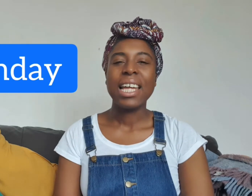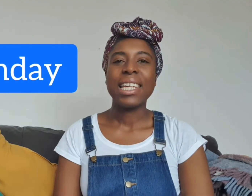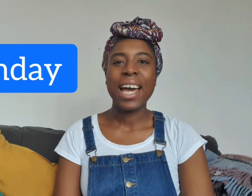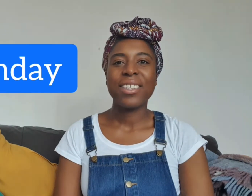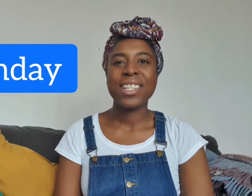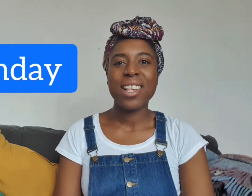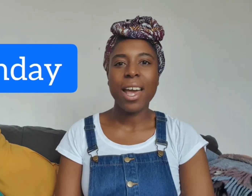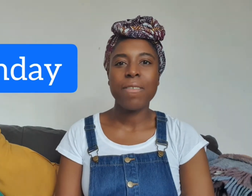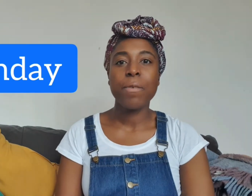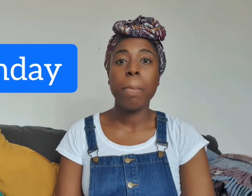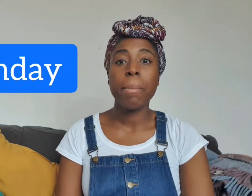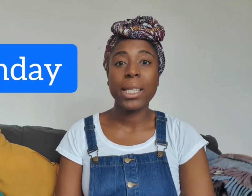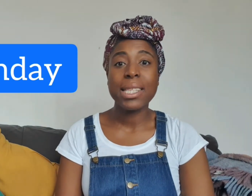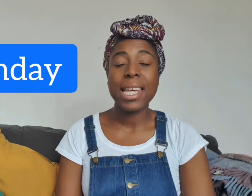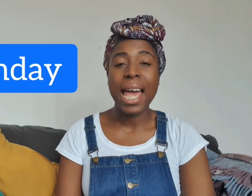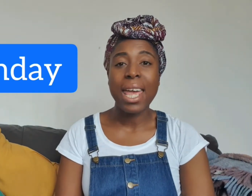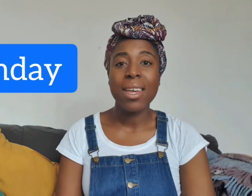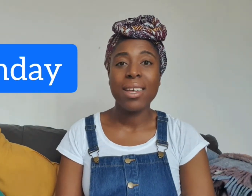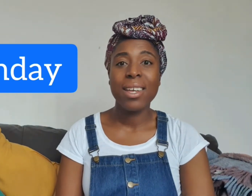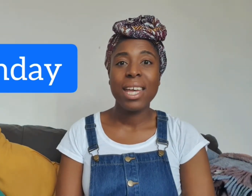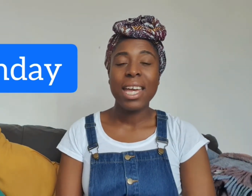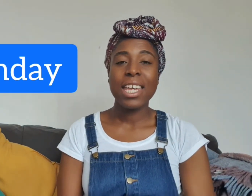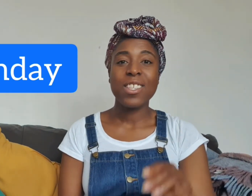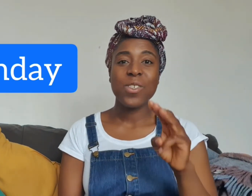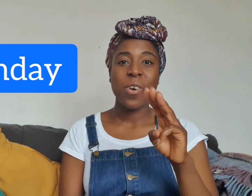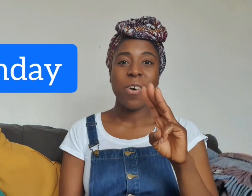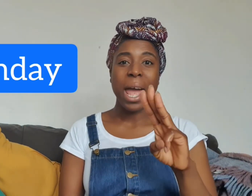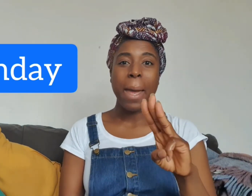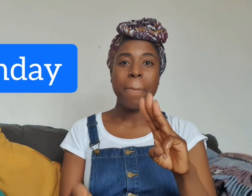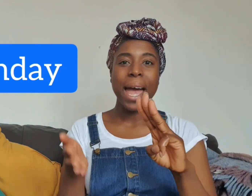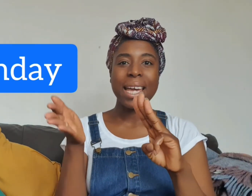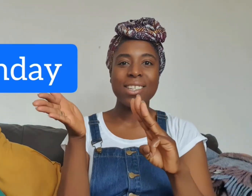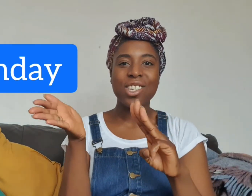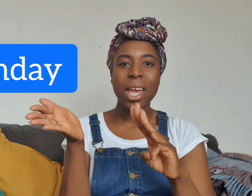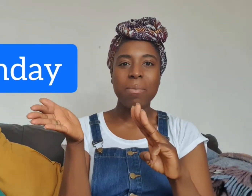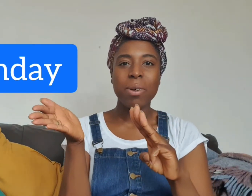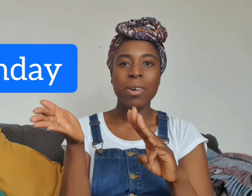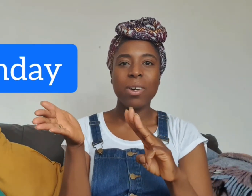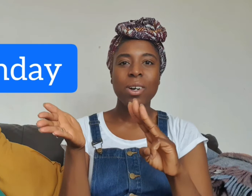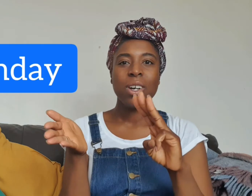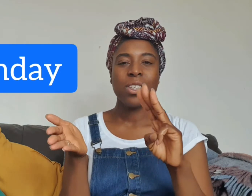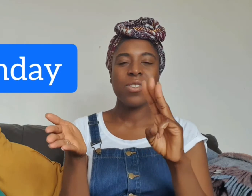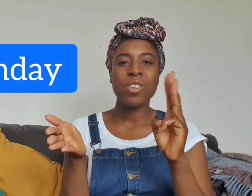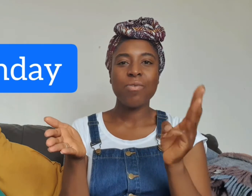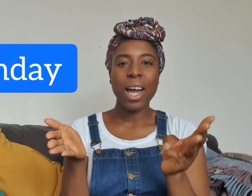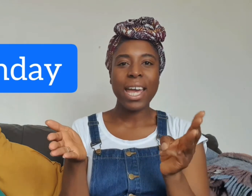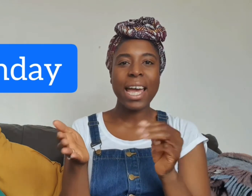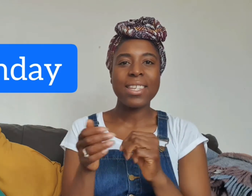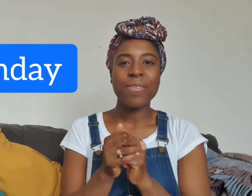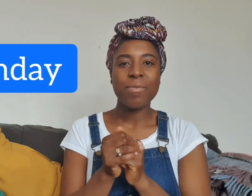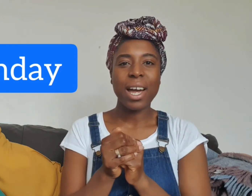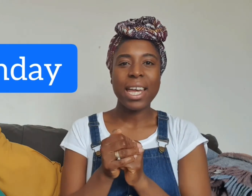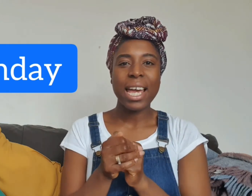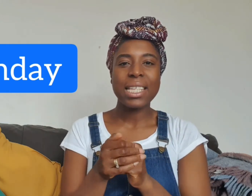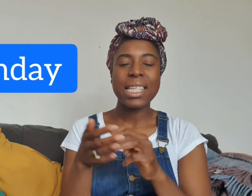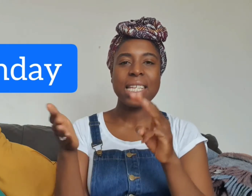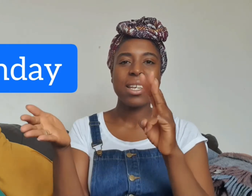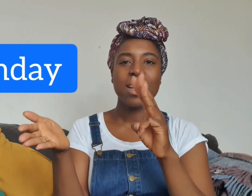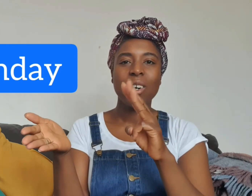Now the sign for Monday is your M hand shape, using your right hand if you're right-handed, on